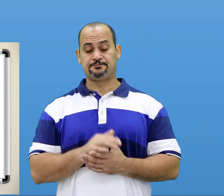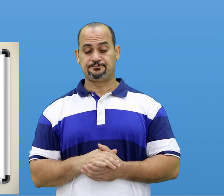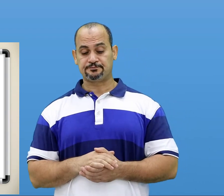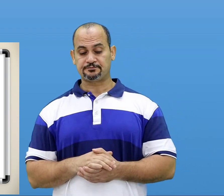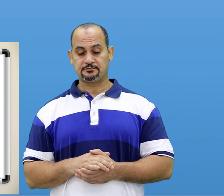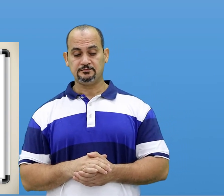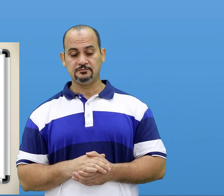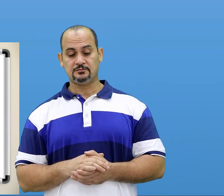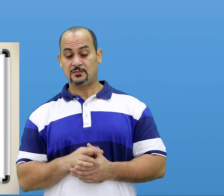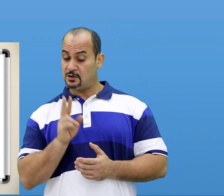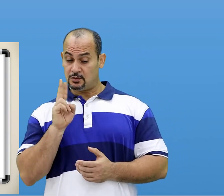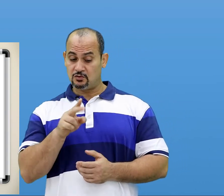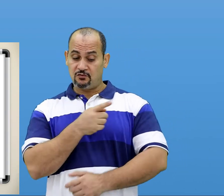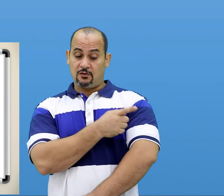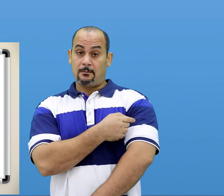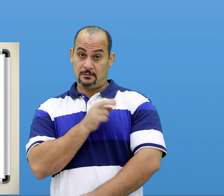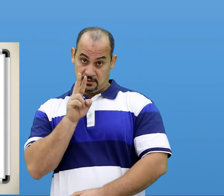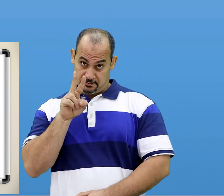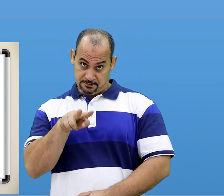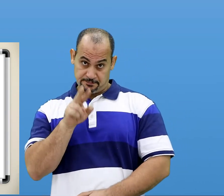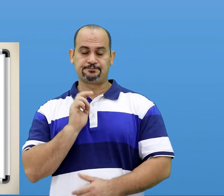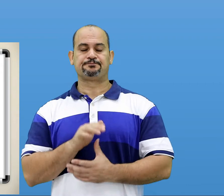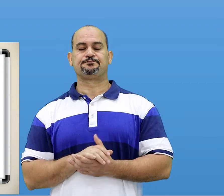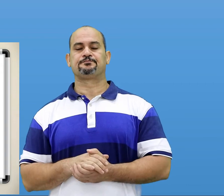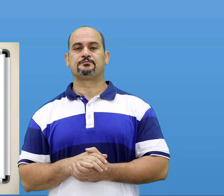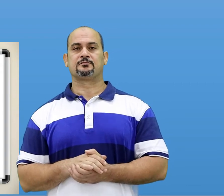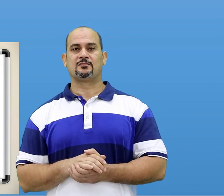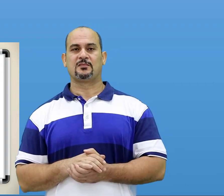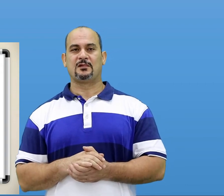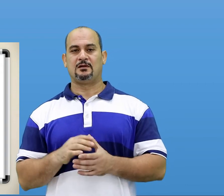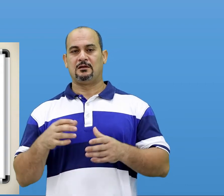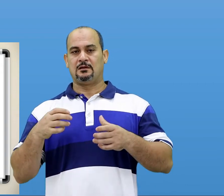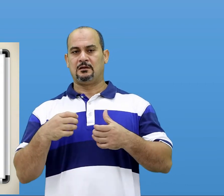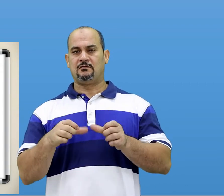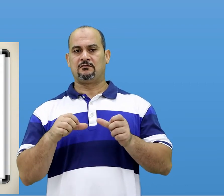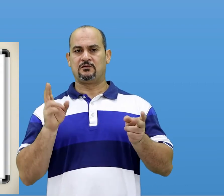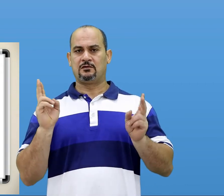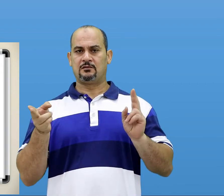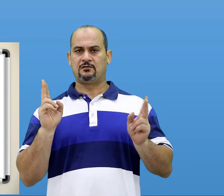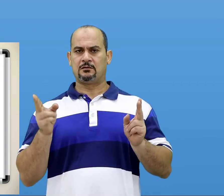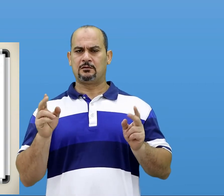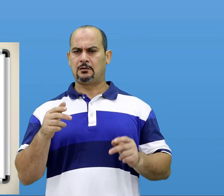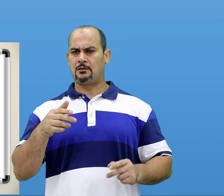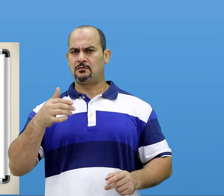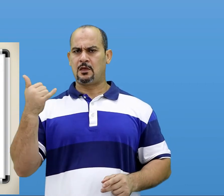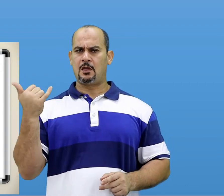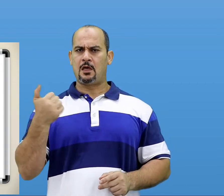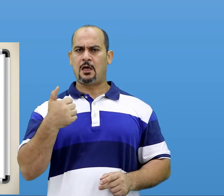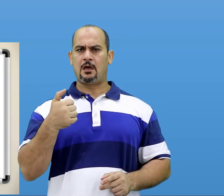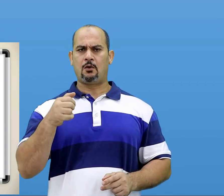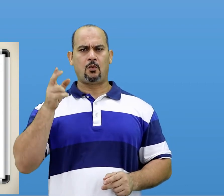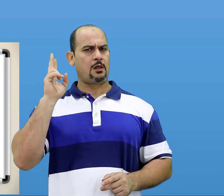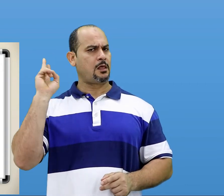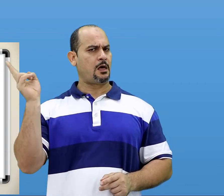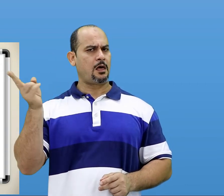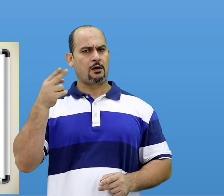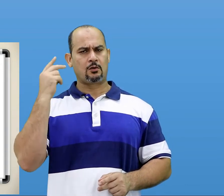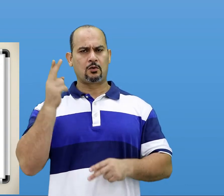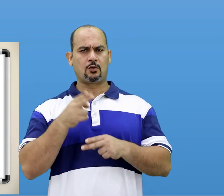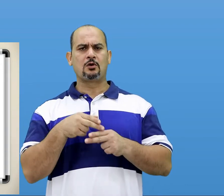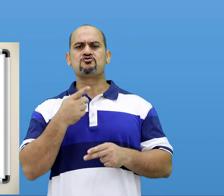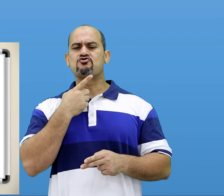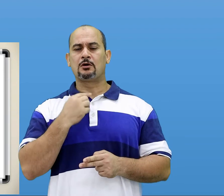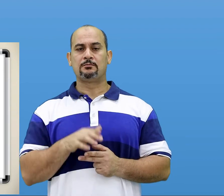that you may face or you may tackle in the exams. Hala February Festival is the most popular festival in